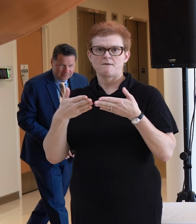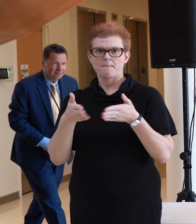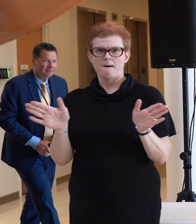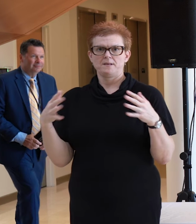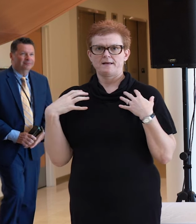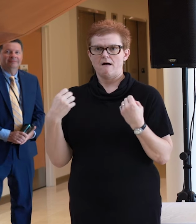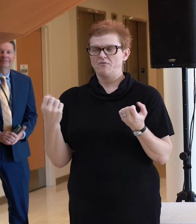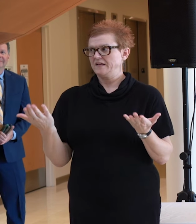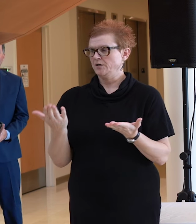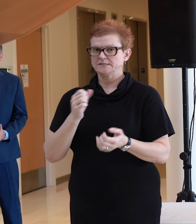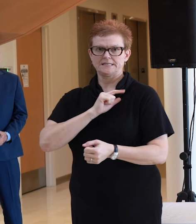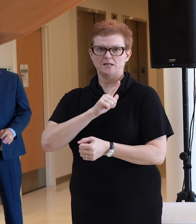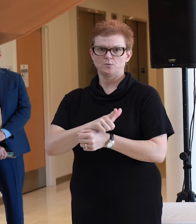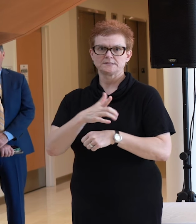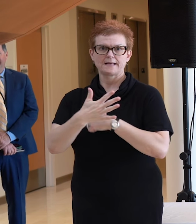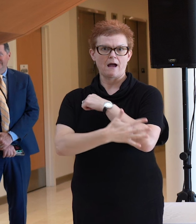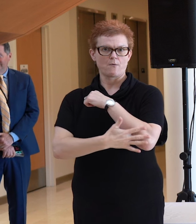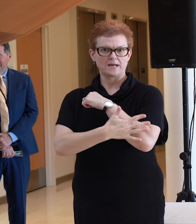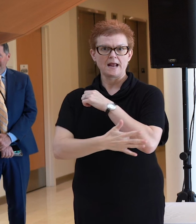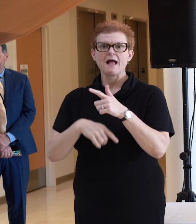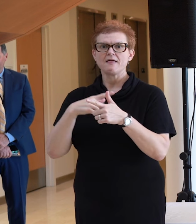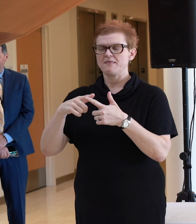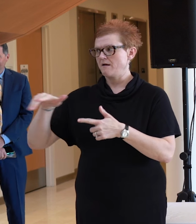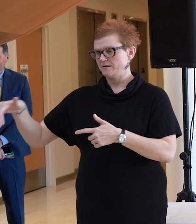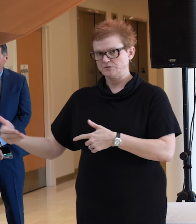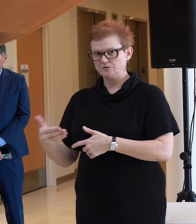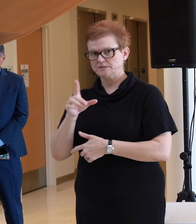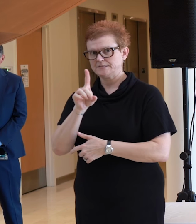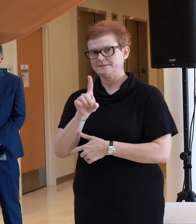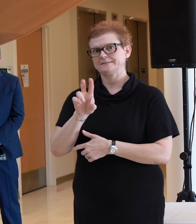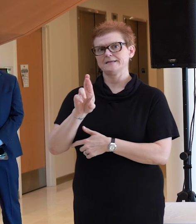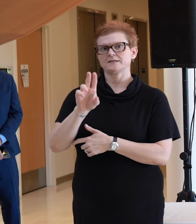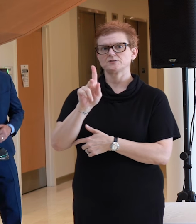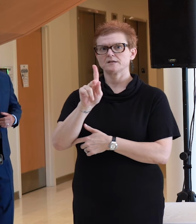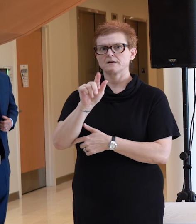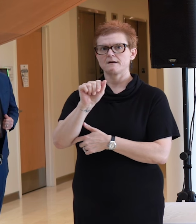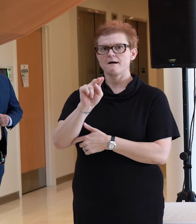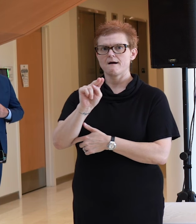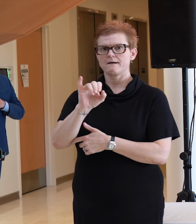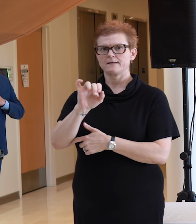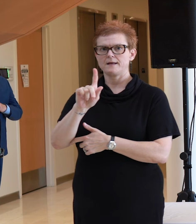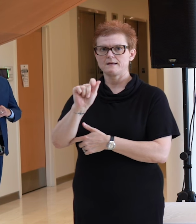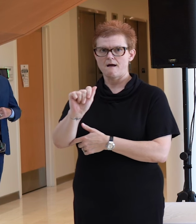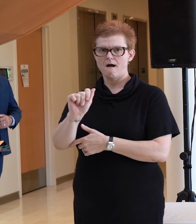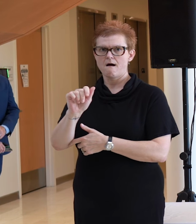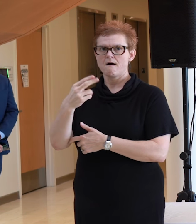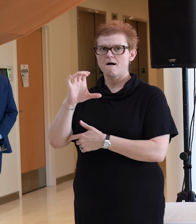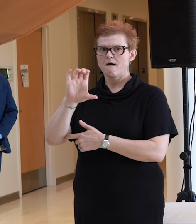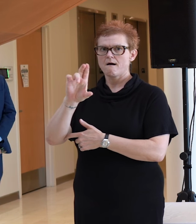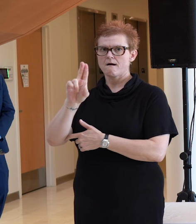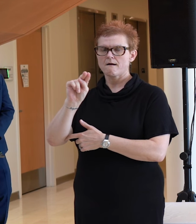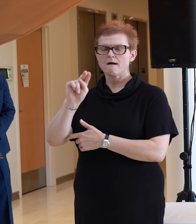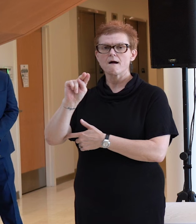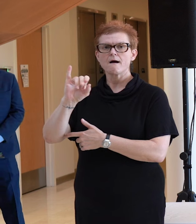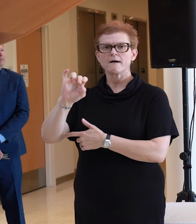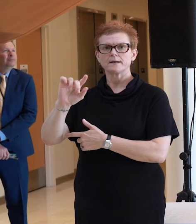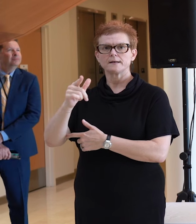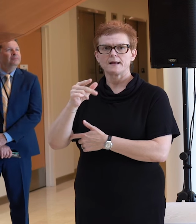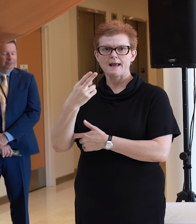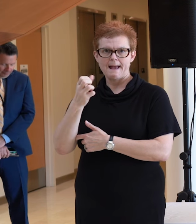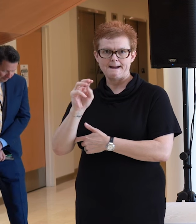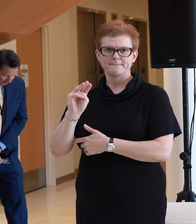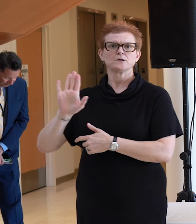here in St. Louis County. And then I'll introduce Dr. Kanika Cunningham, our Director of Public Health, for a historical